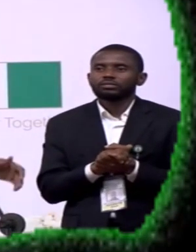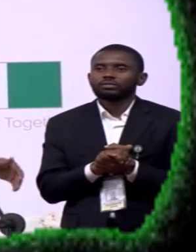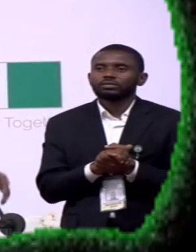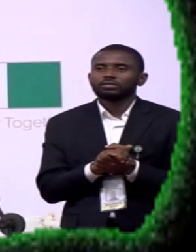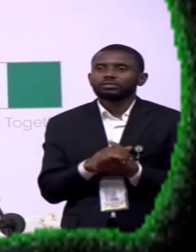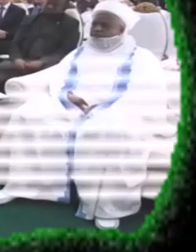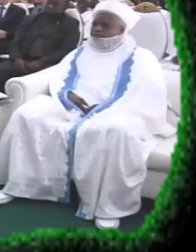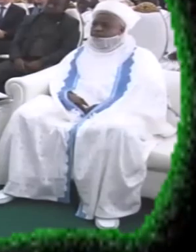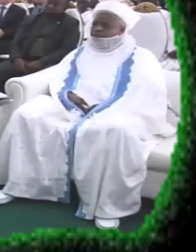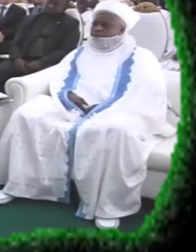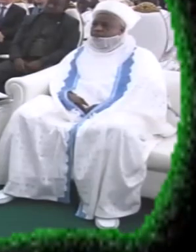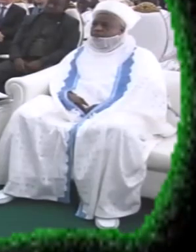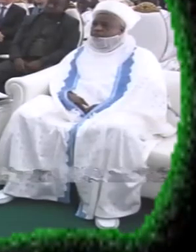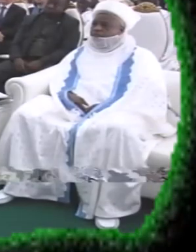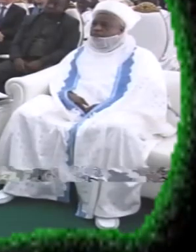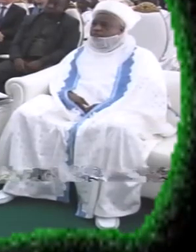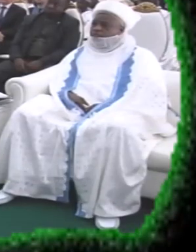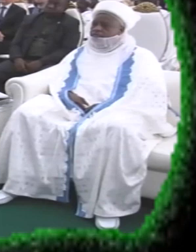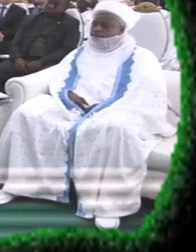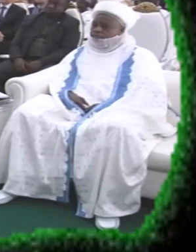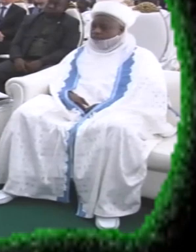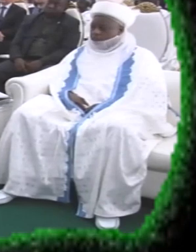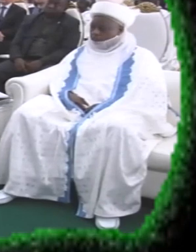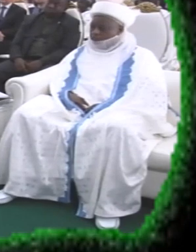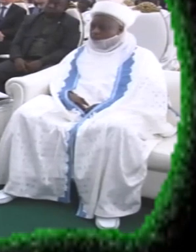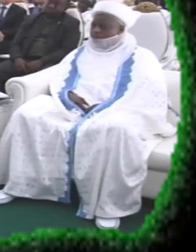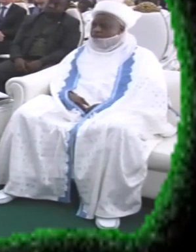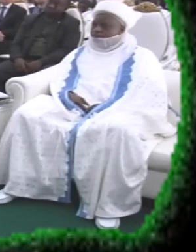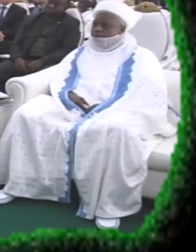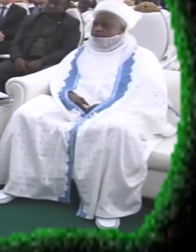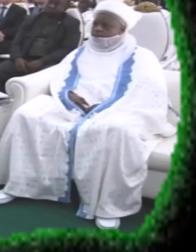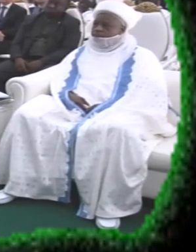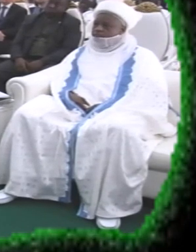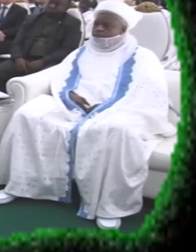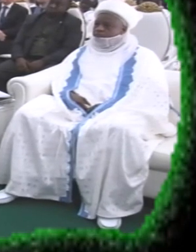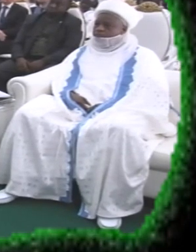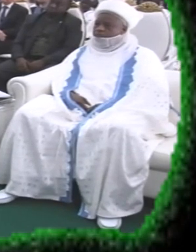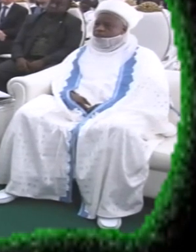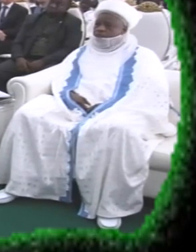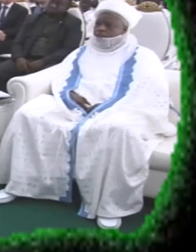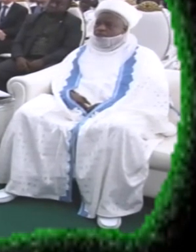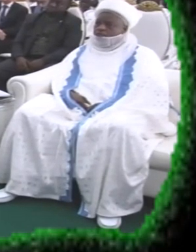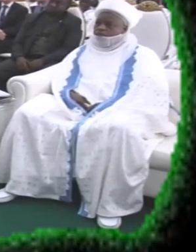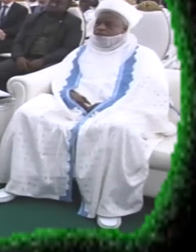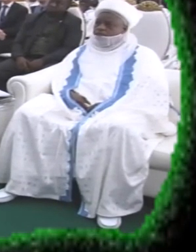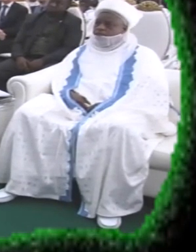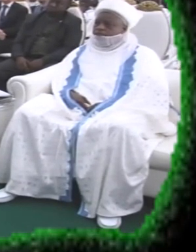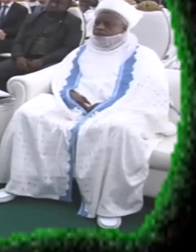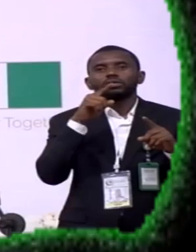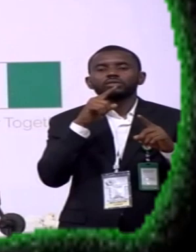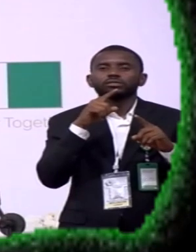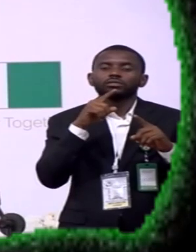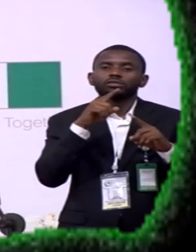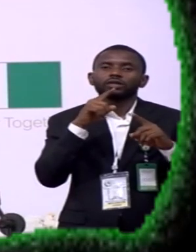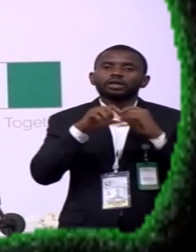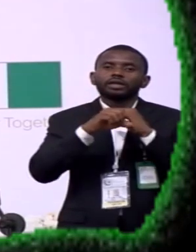And he went down memory lane from the advent of Islam, where the Prophet of Islam advocated